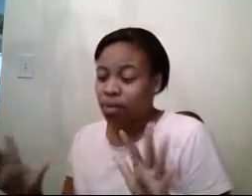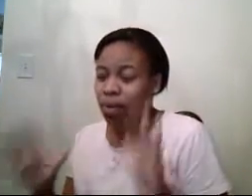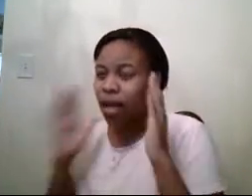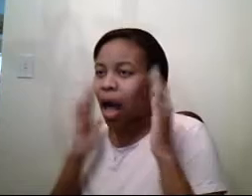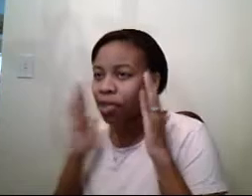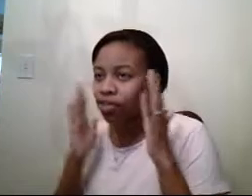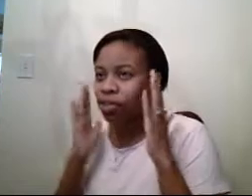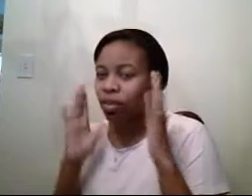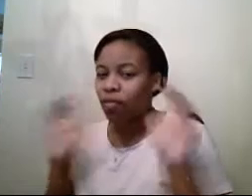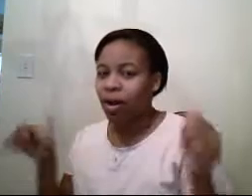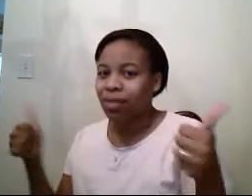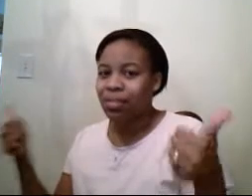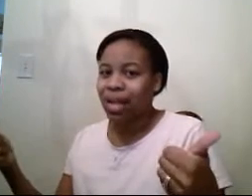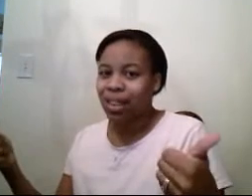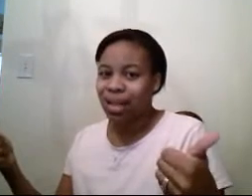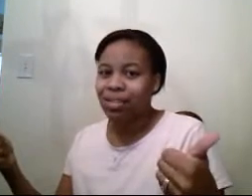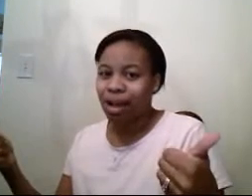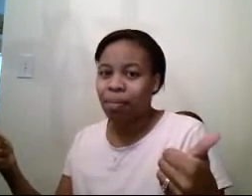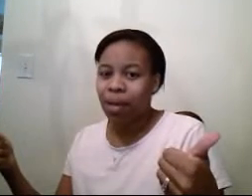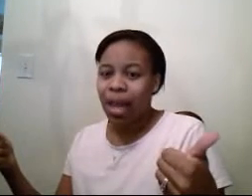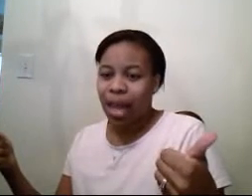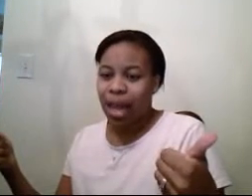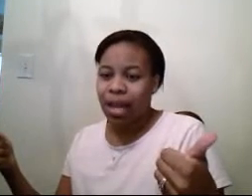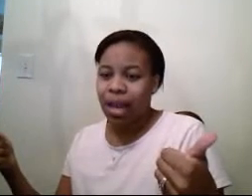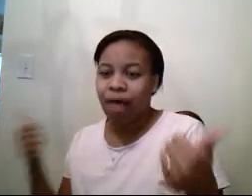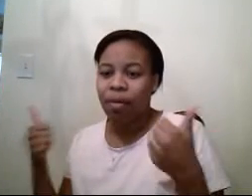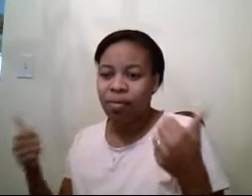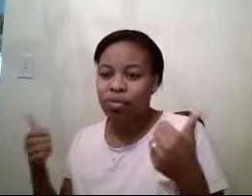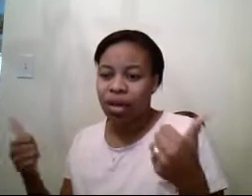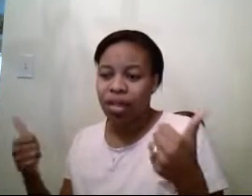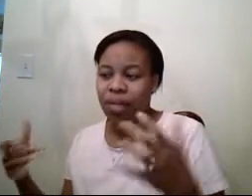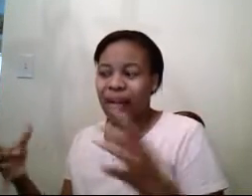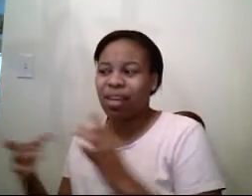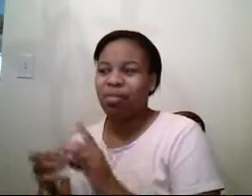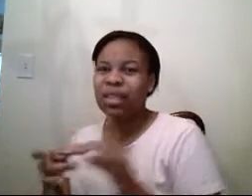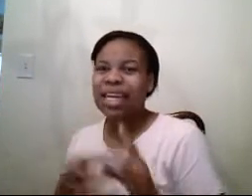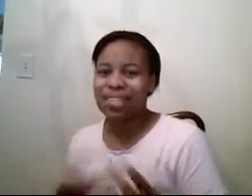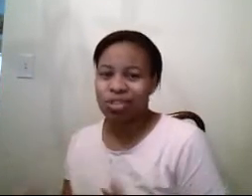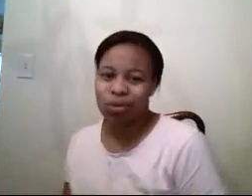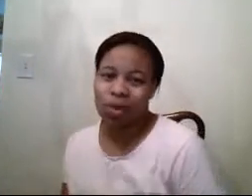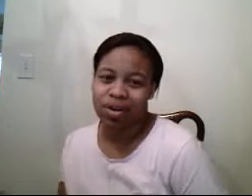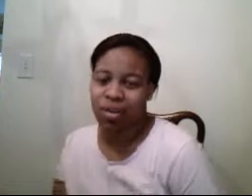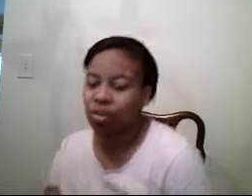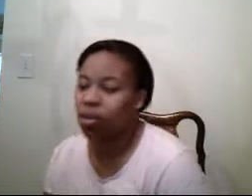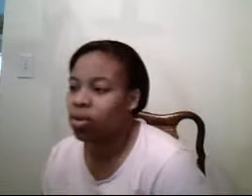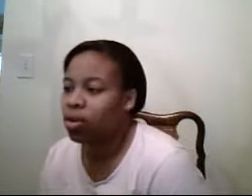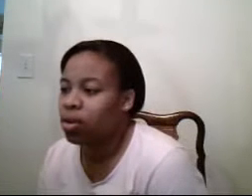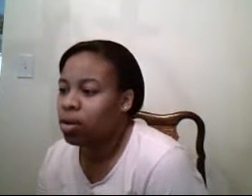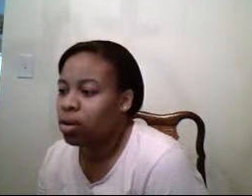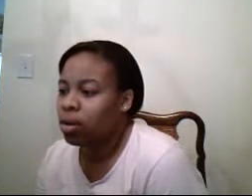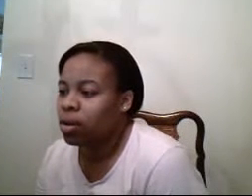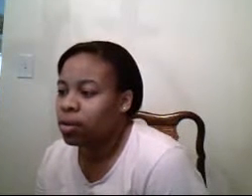be conscious of where I'm setting things up and how I'm portraying them and how they relate to one another.